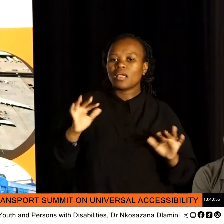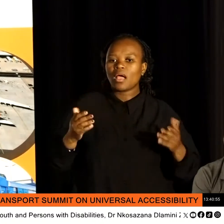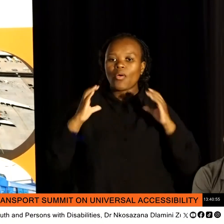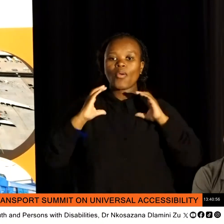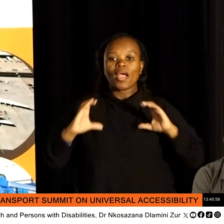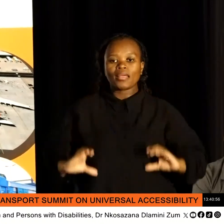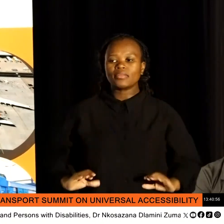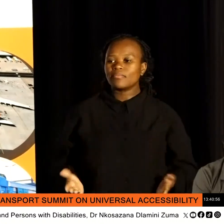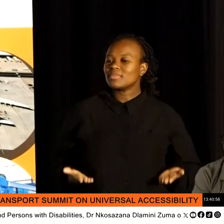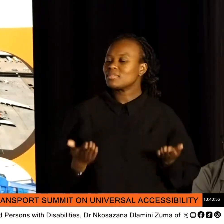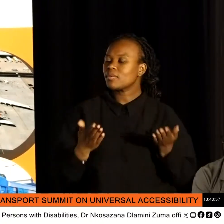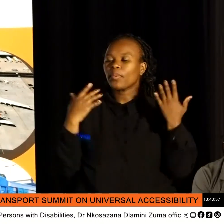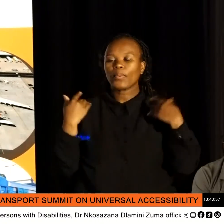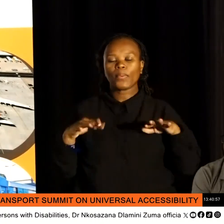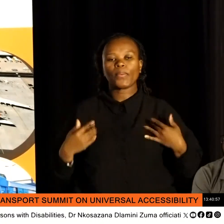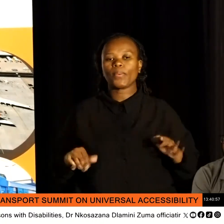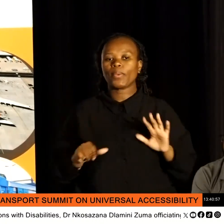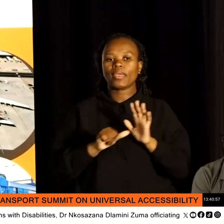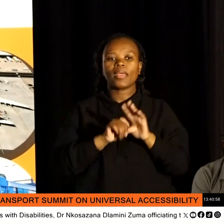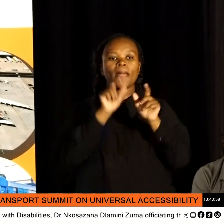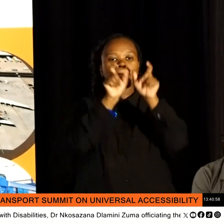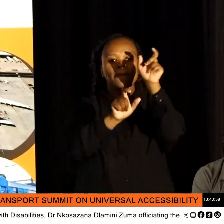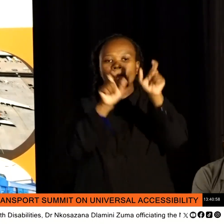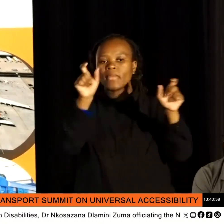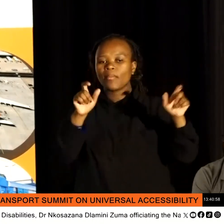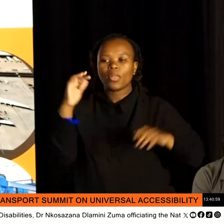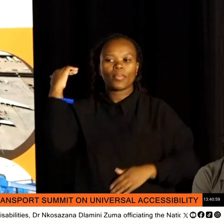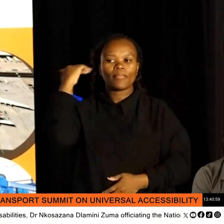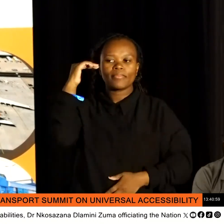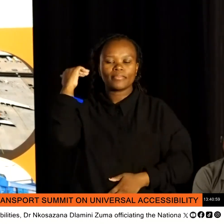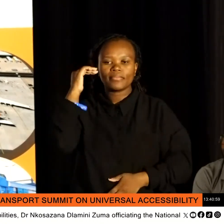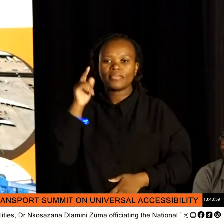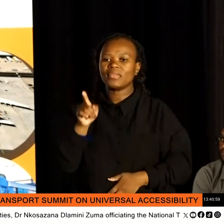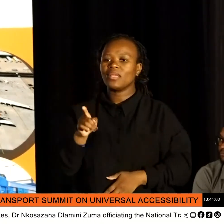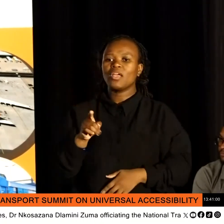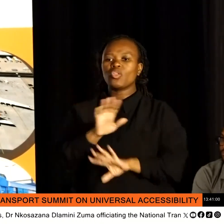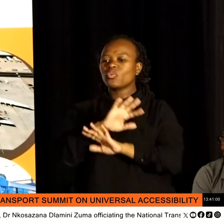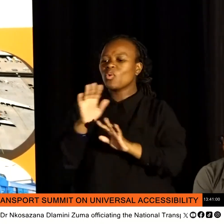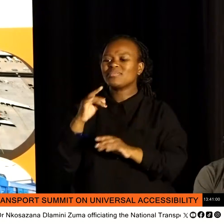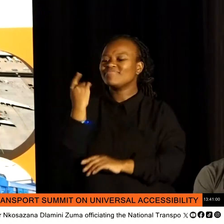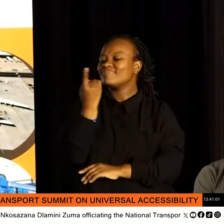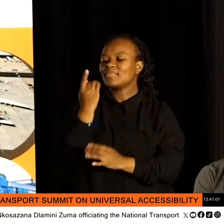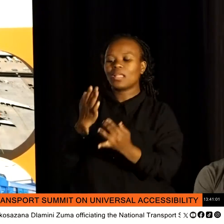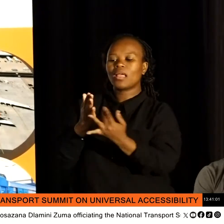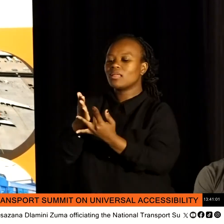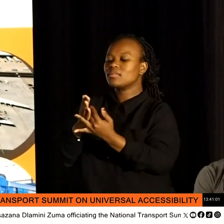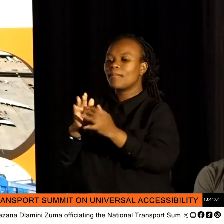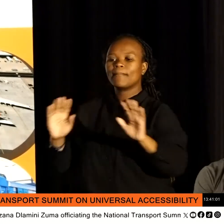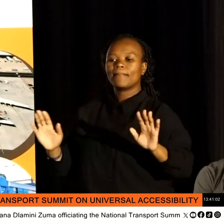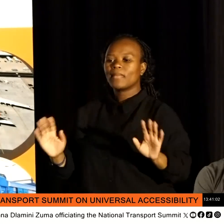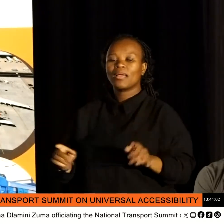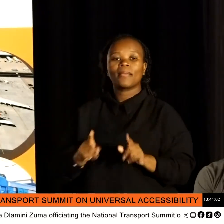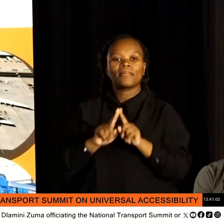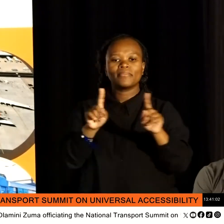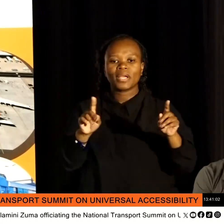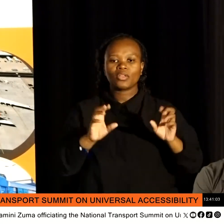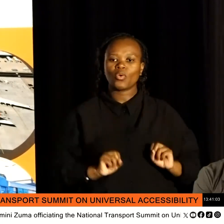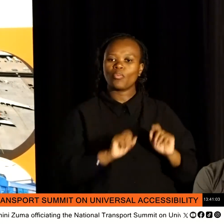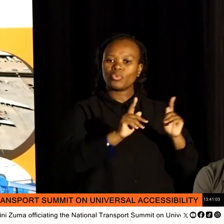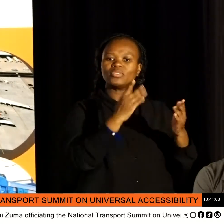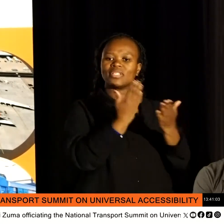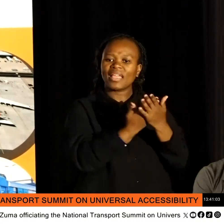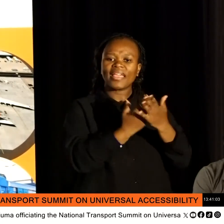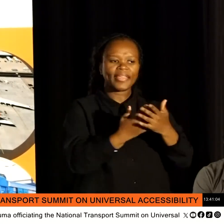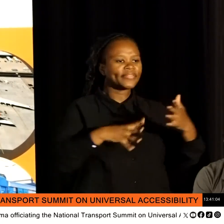is paramount. Persons with hearing impairment deserve not just access, but also the opportunity to engage and